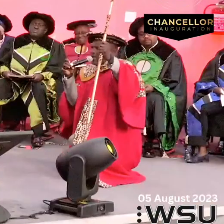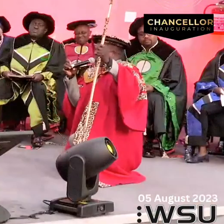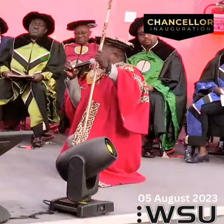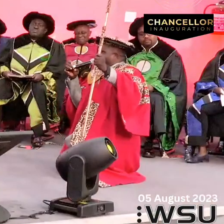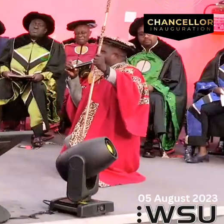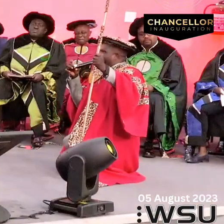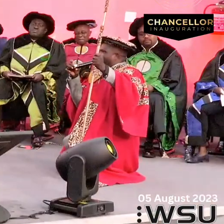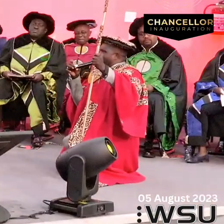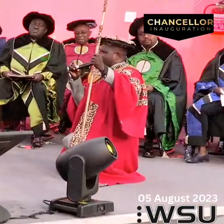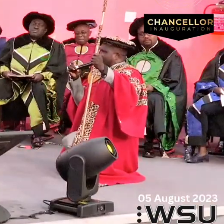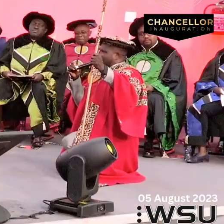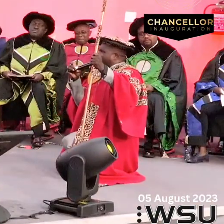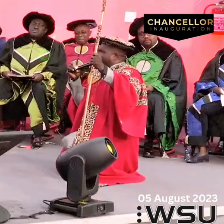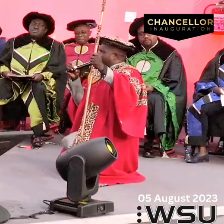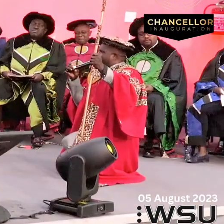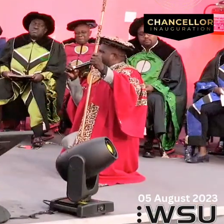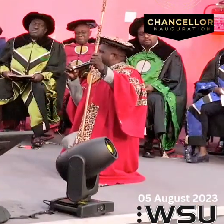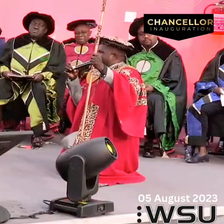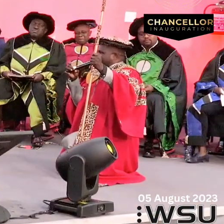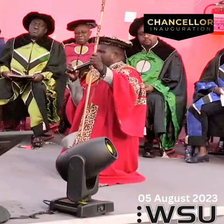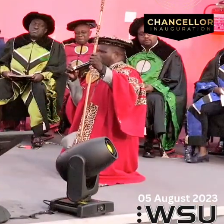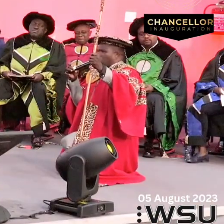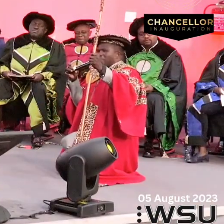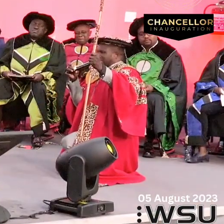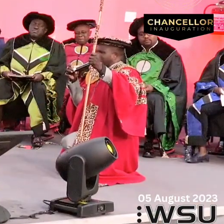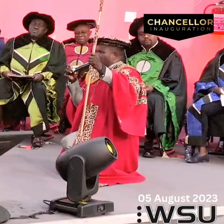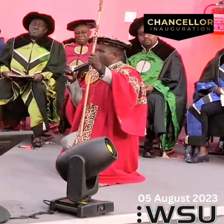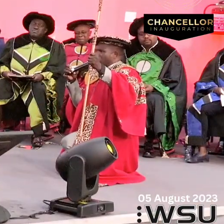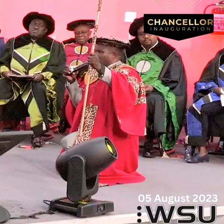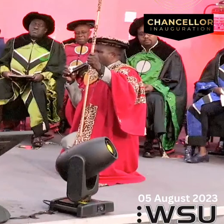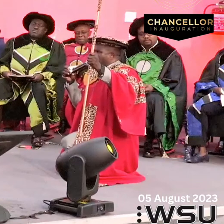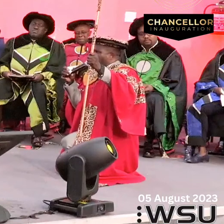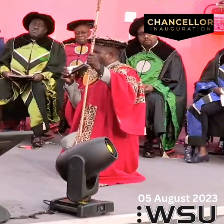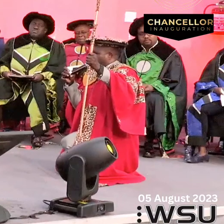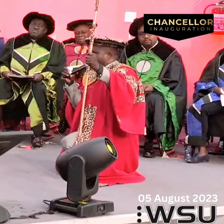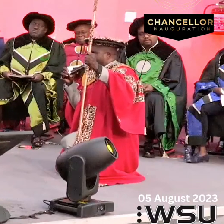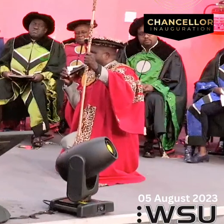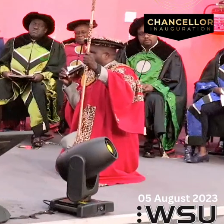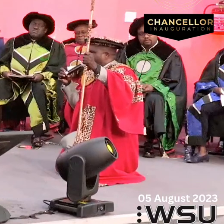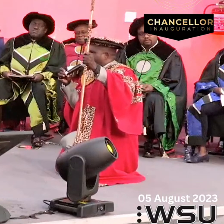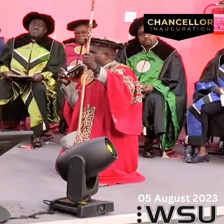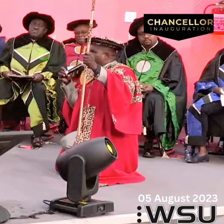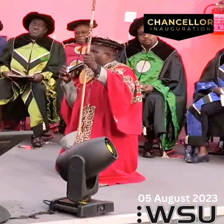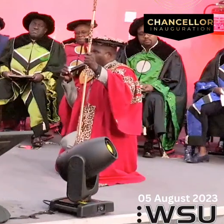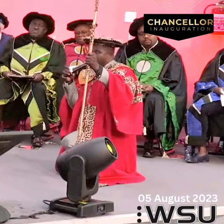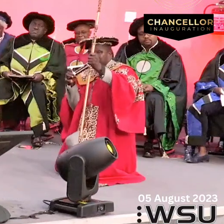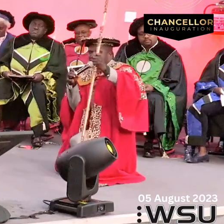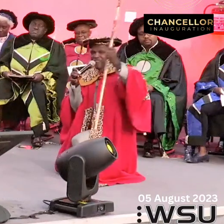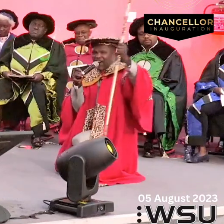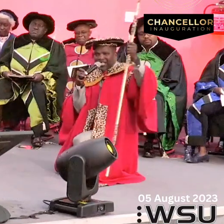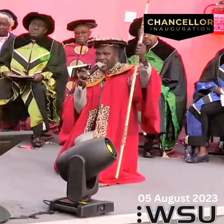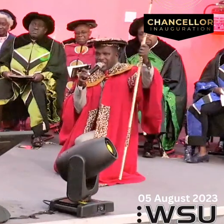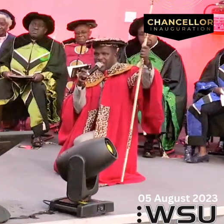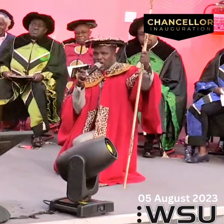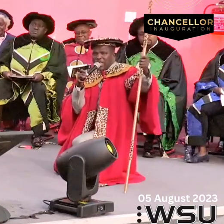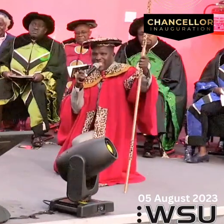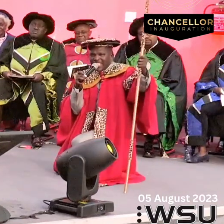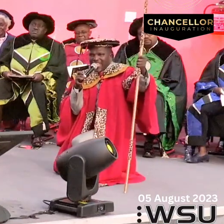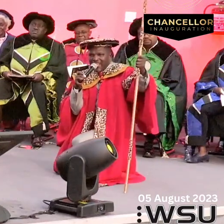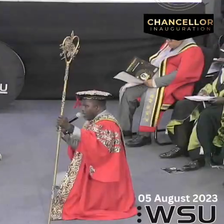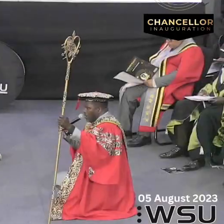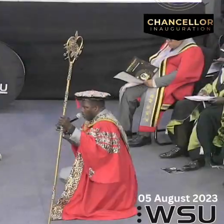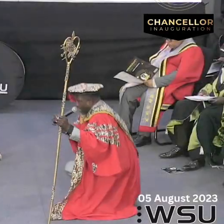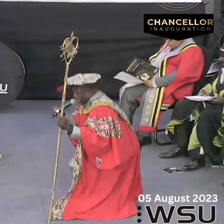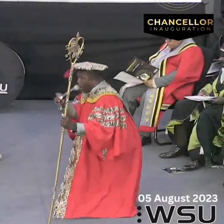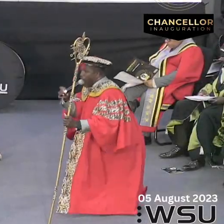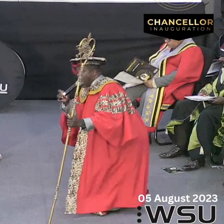sombona esithe sahluma sangumbona ombovu kule ndawo. Vumani bafazi, ndiyitsho ndithi